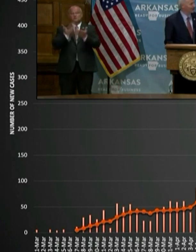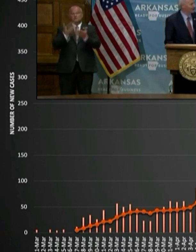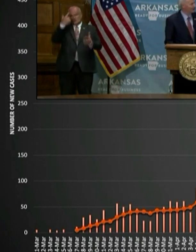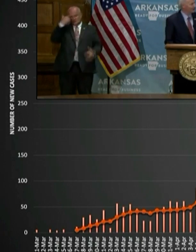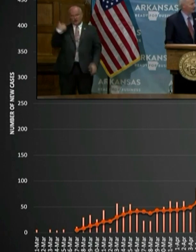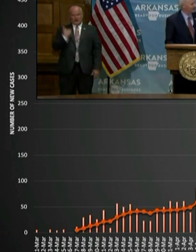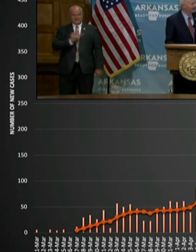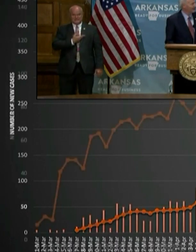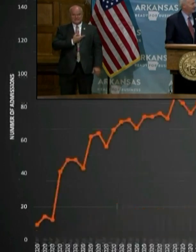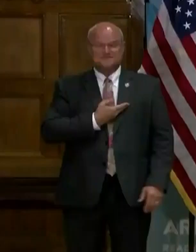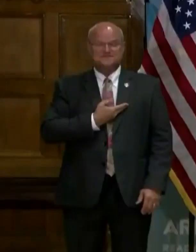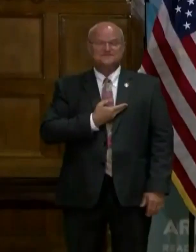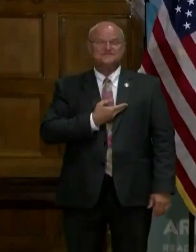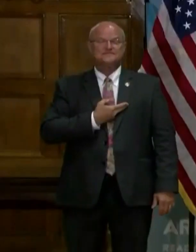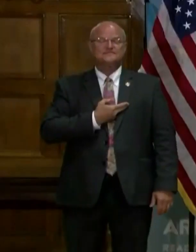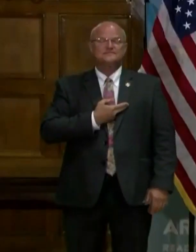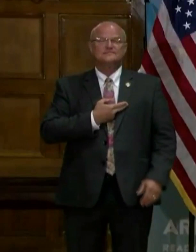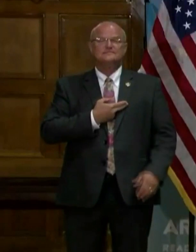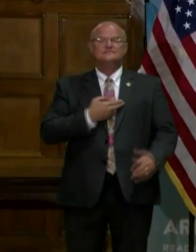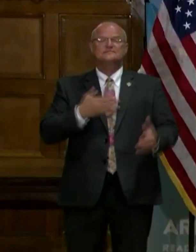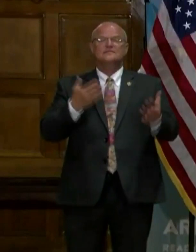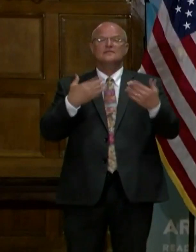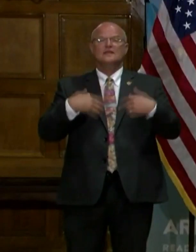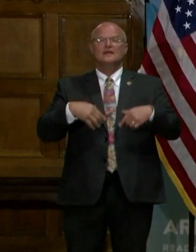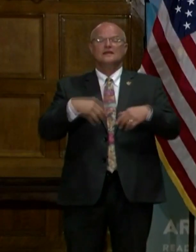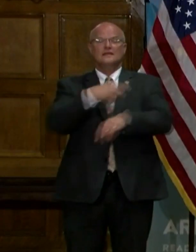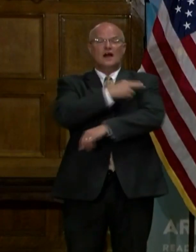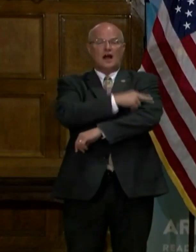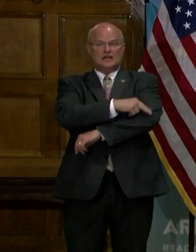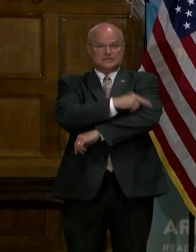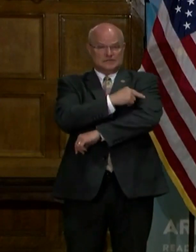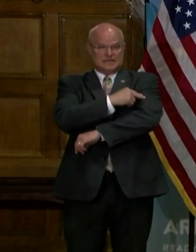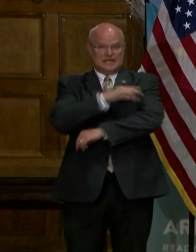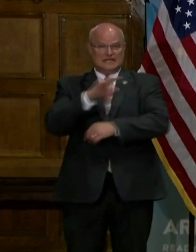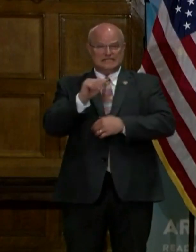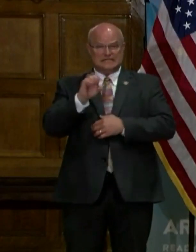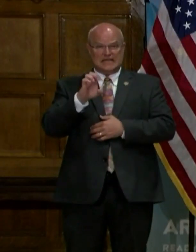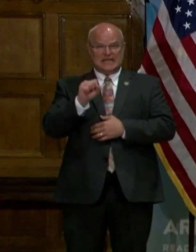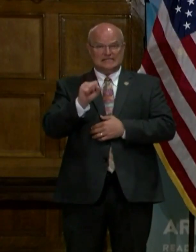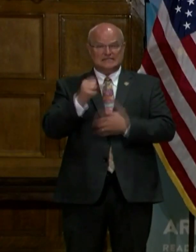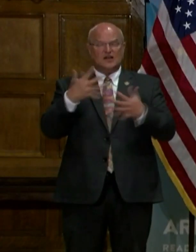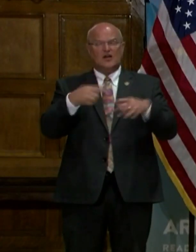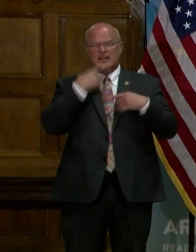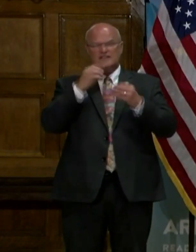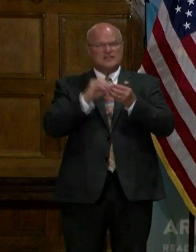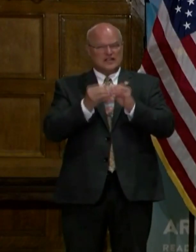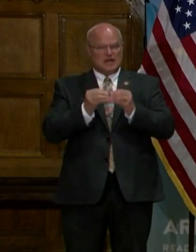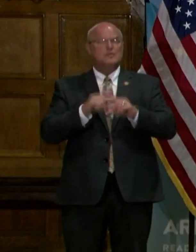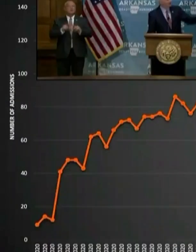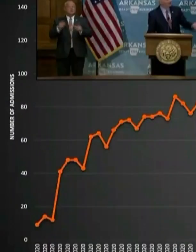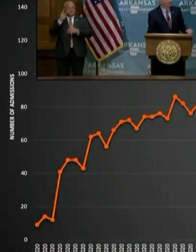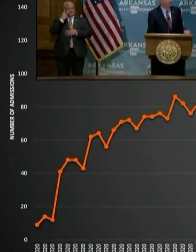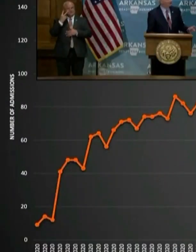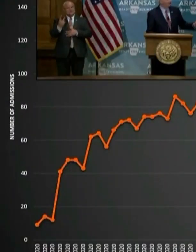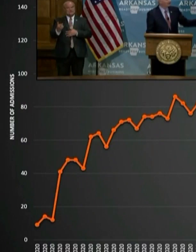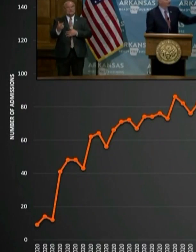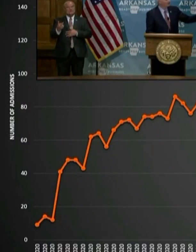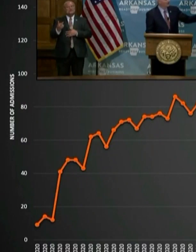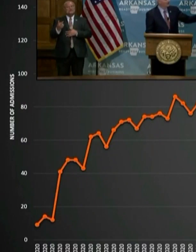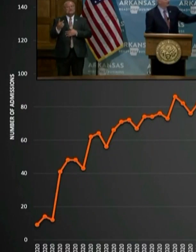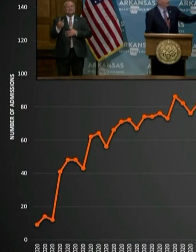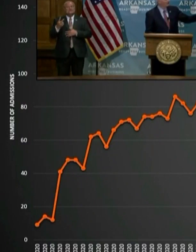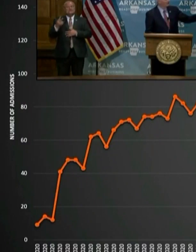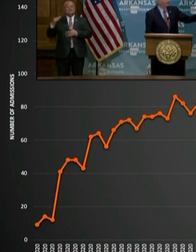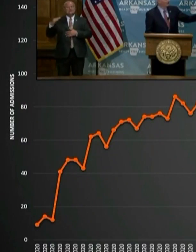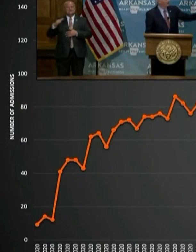for us. And then if you go into the hospitalized, I've already given you the numbers, but you can see the